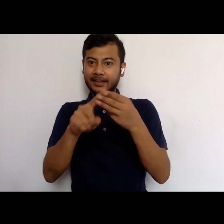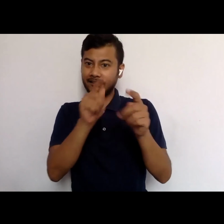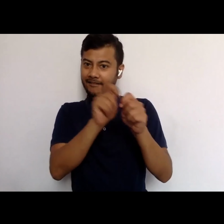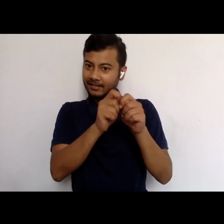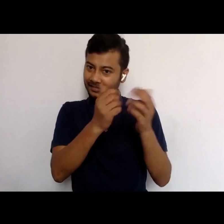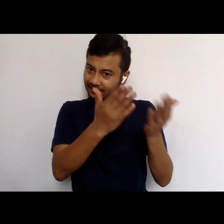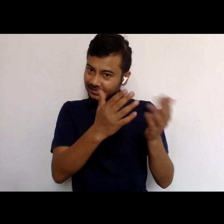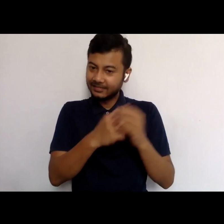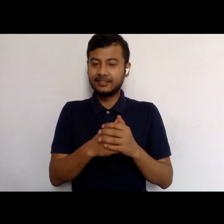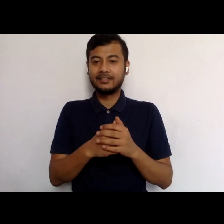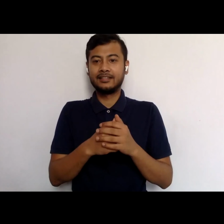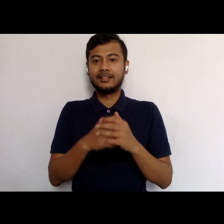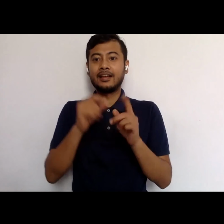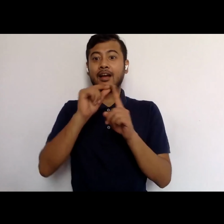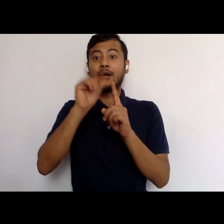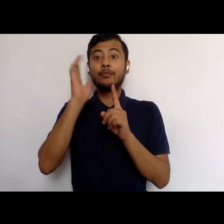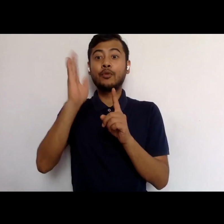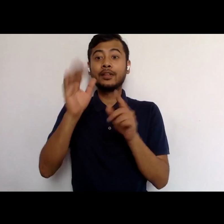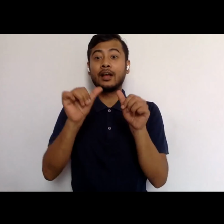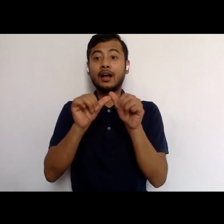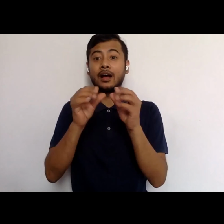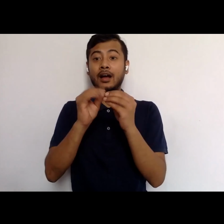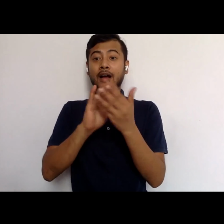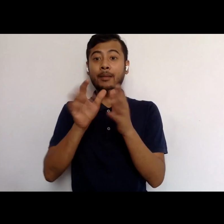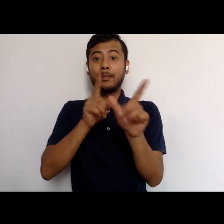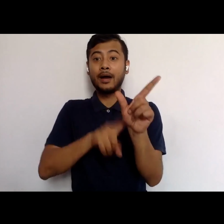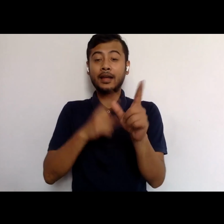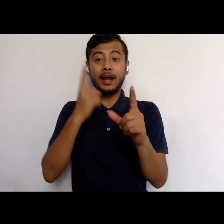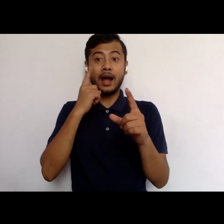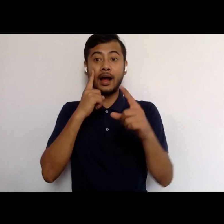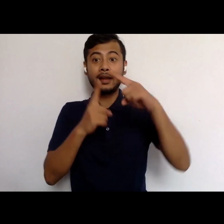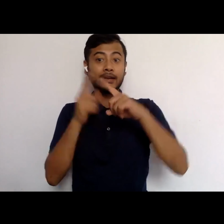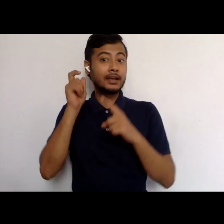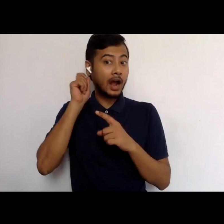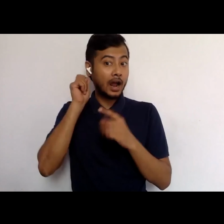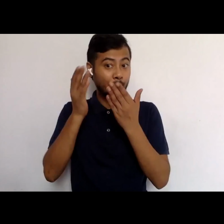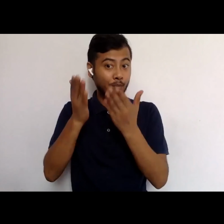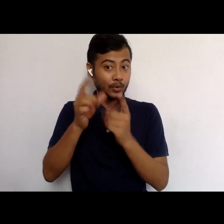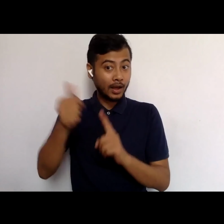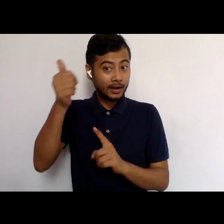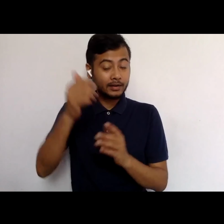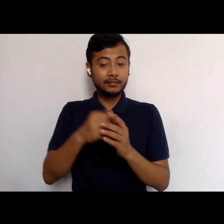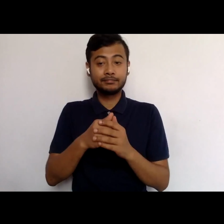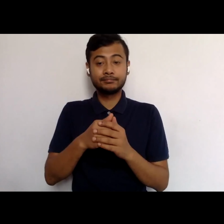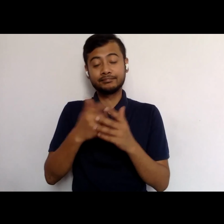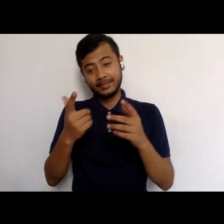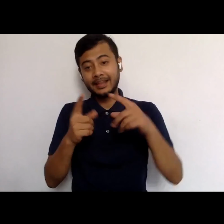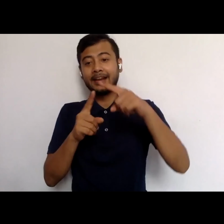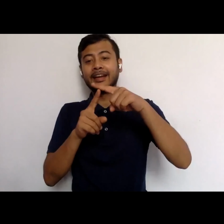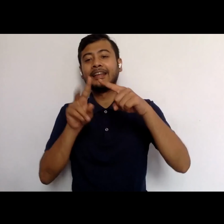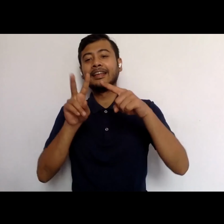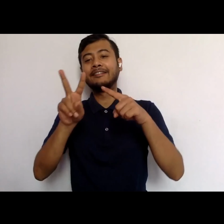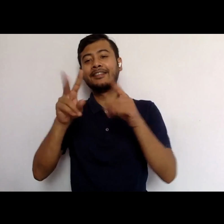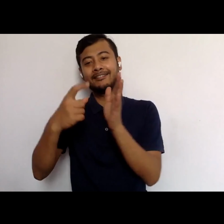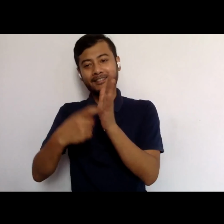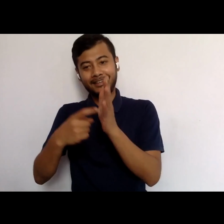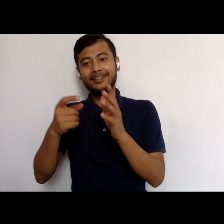Abhay Kardinkar, Director IIT Kanpur, course, TV Ramchandran, President Broadband India Forum,